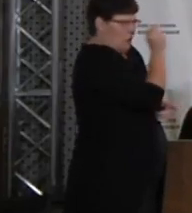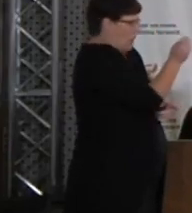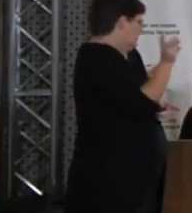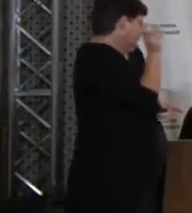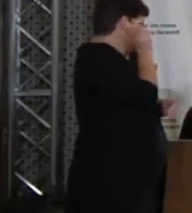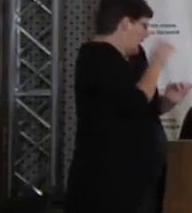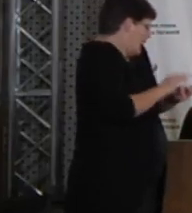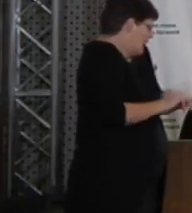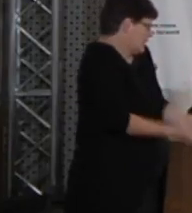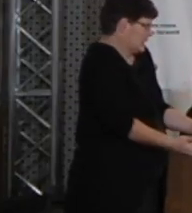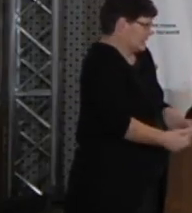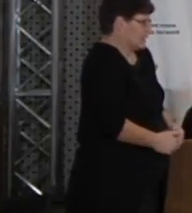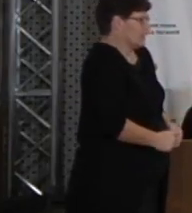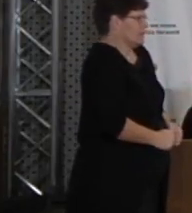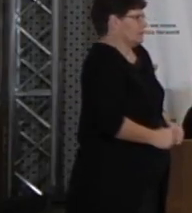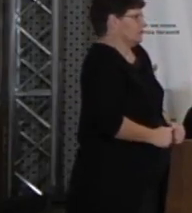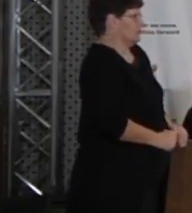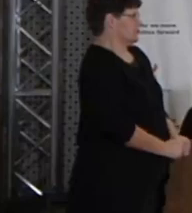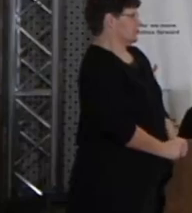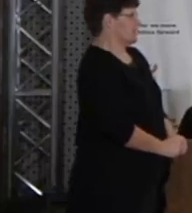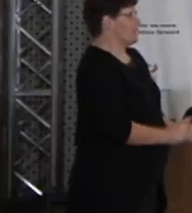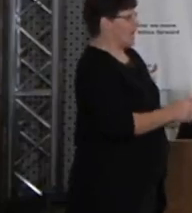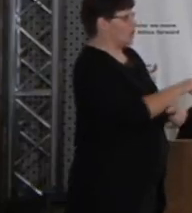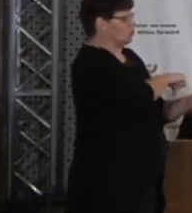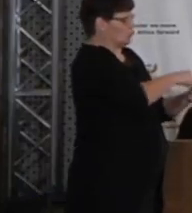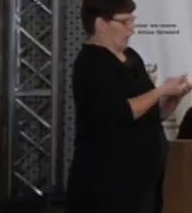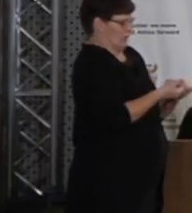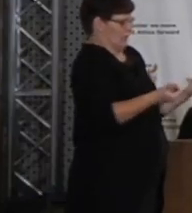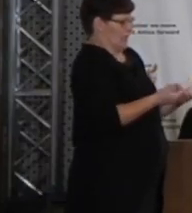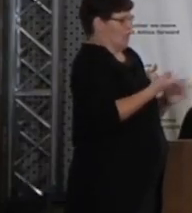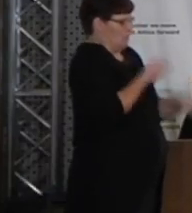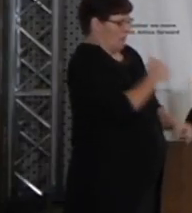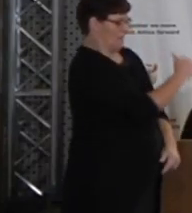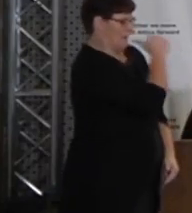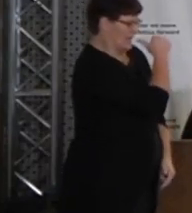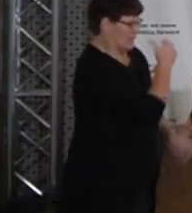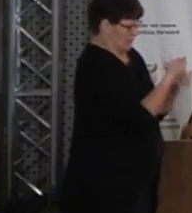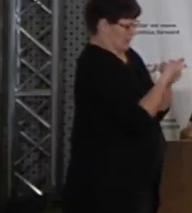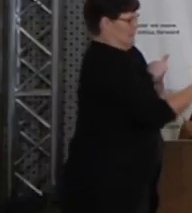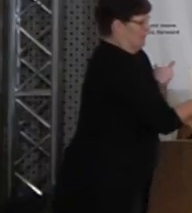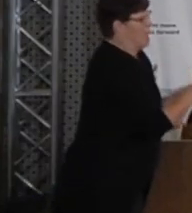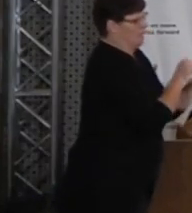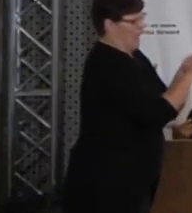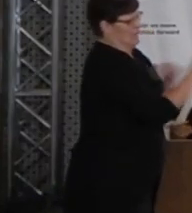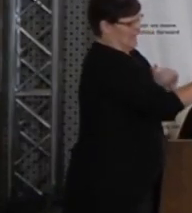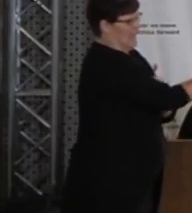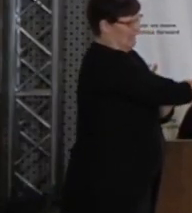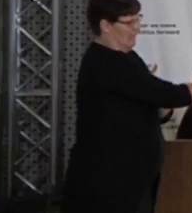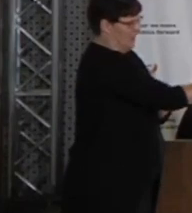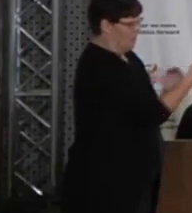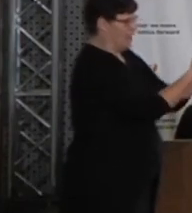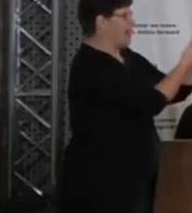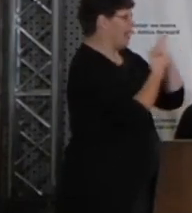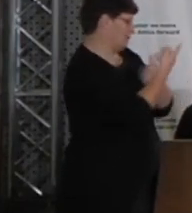you have said. If you can social distance yourself from the mic, that will be helpful